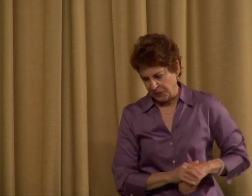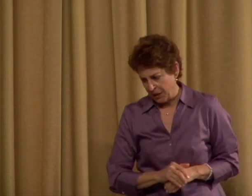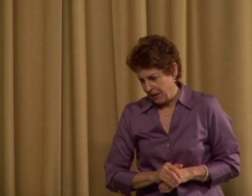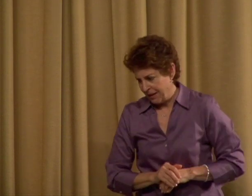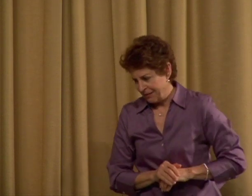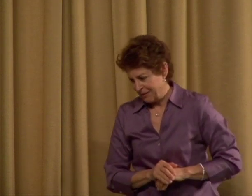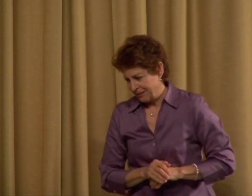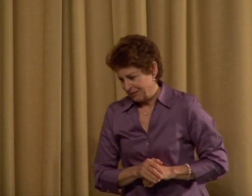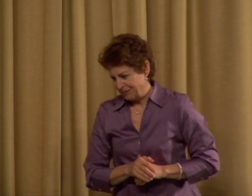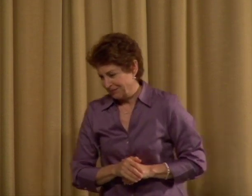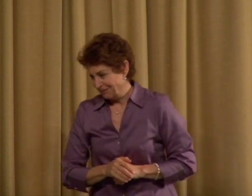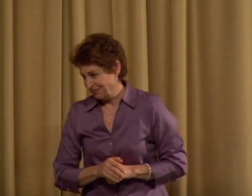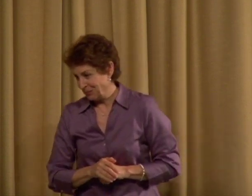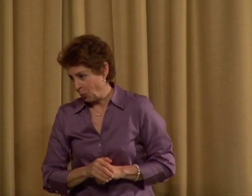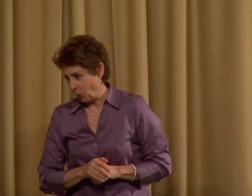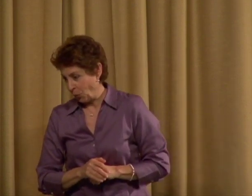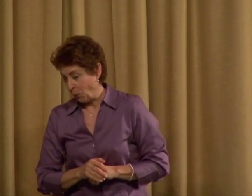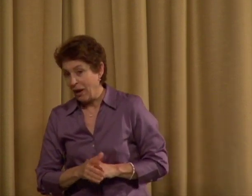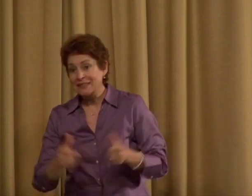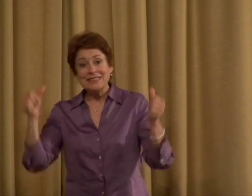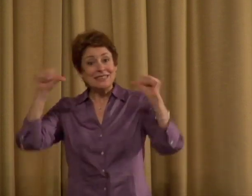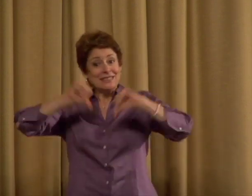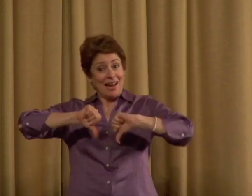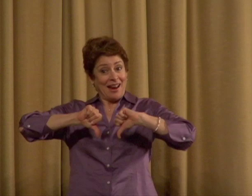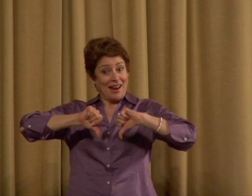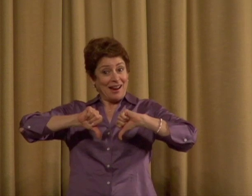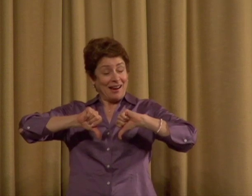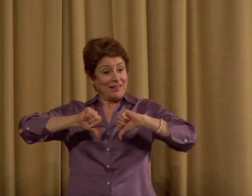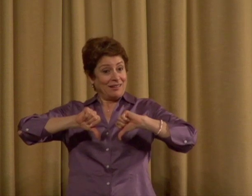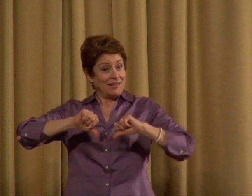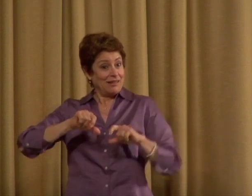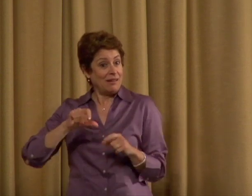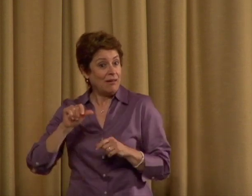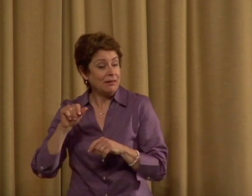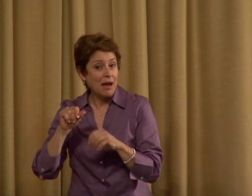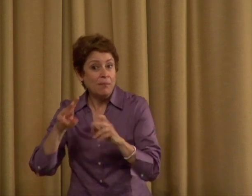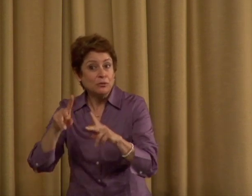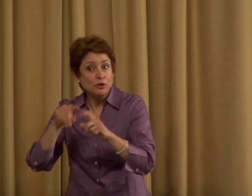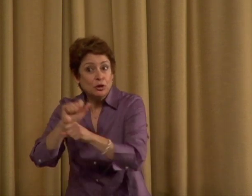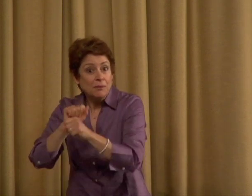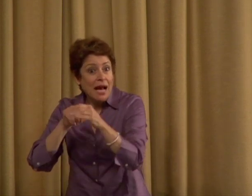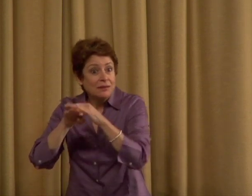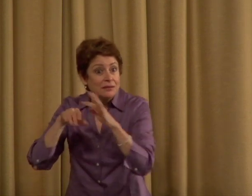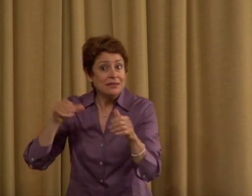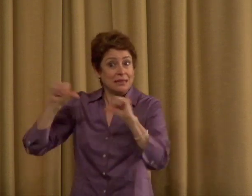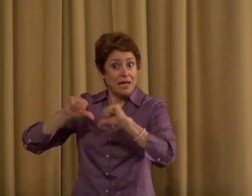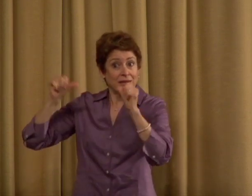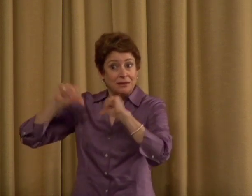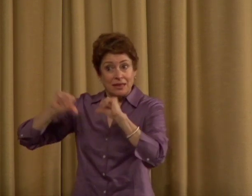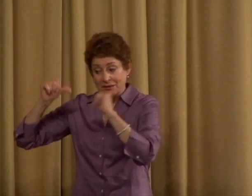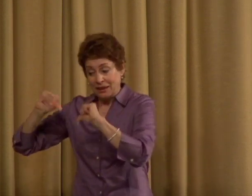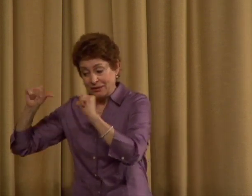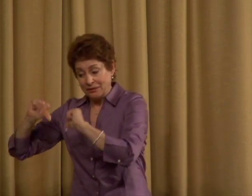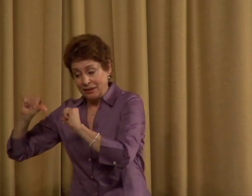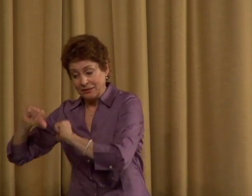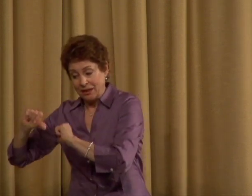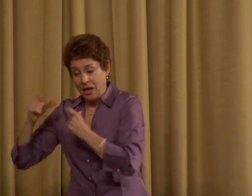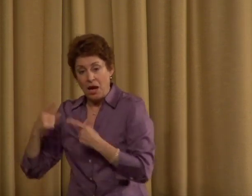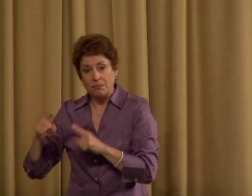couple of months ago, that show ended up closing, and that was an example of the opportunity for deaf actors,